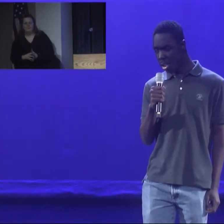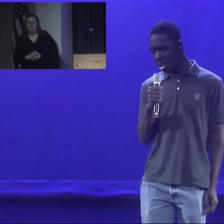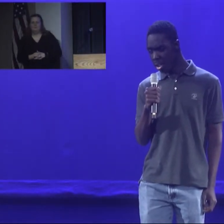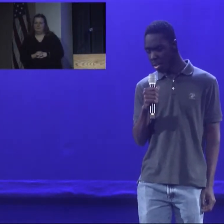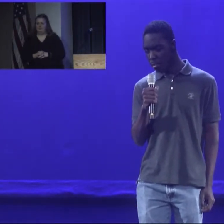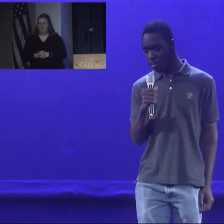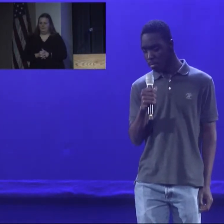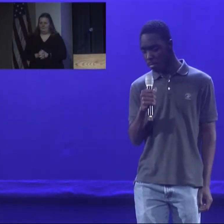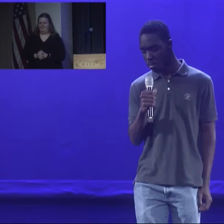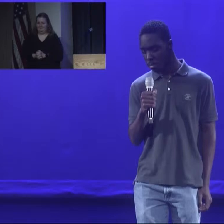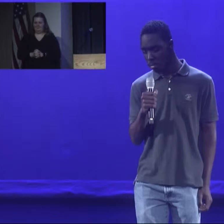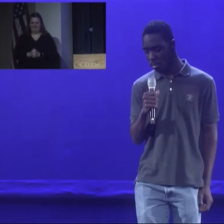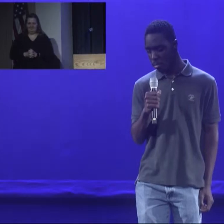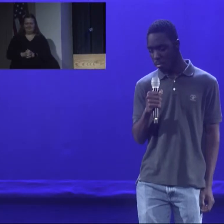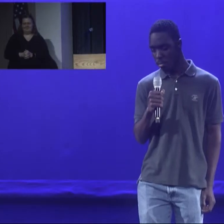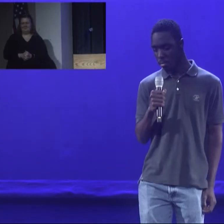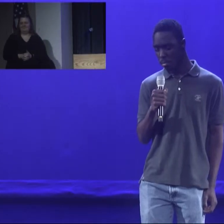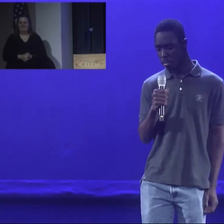reason.